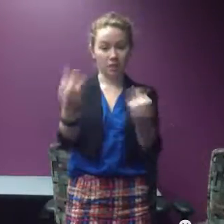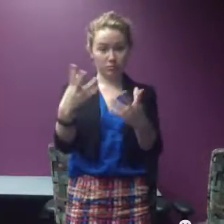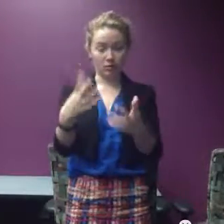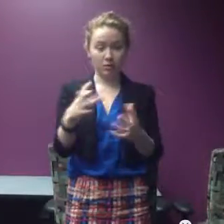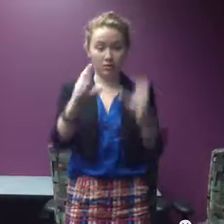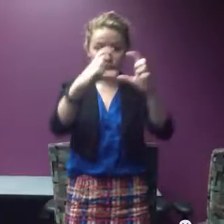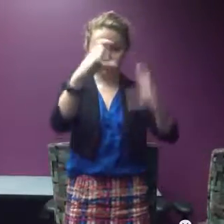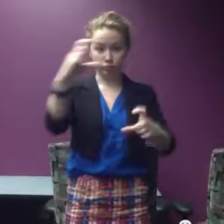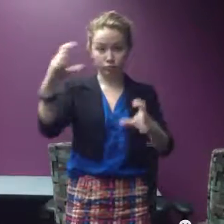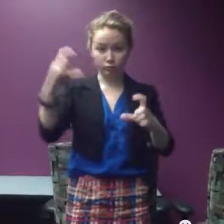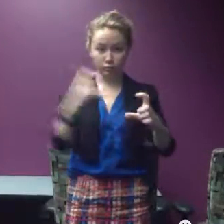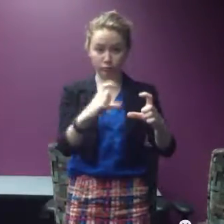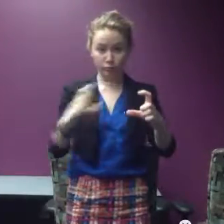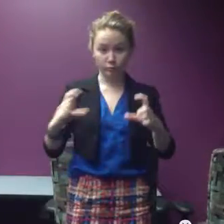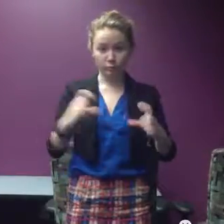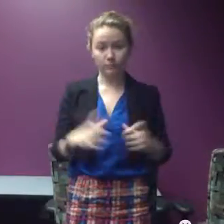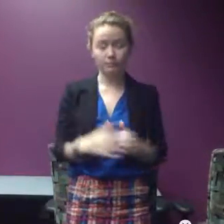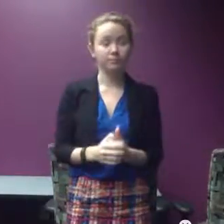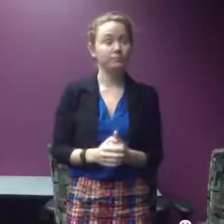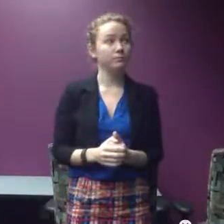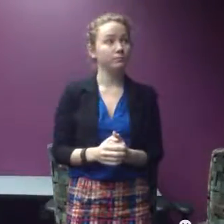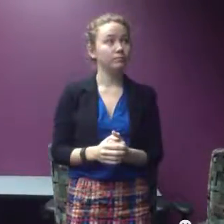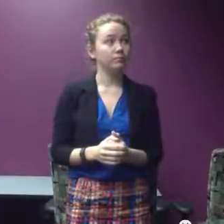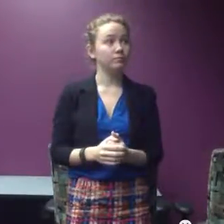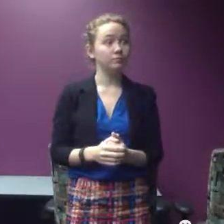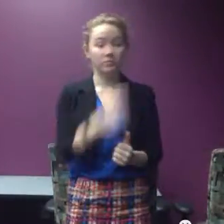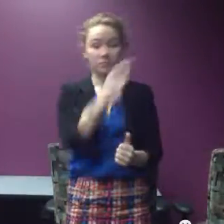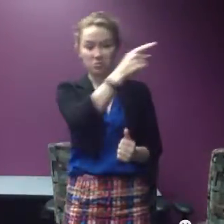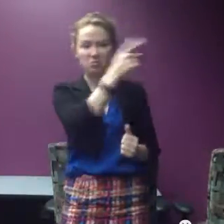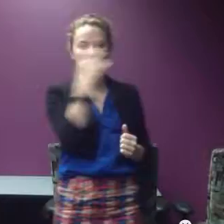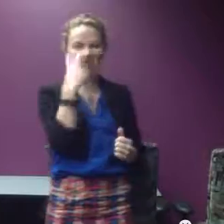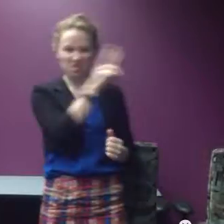So that's area. It's just how many squares is in the shape.